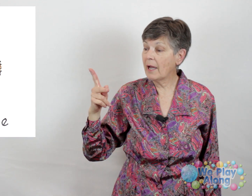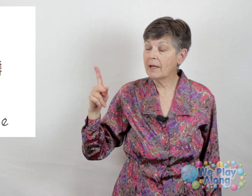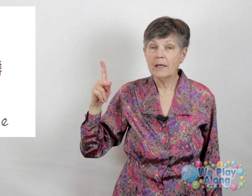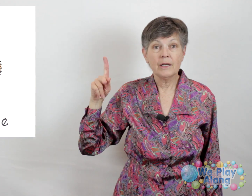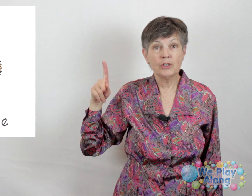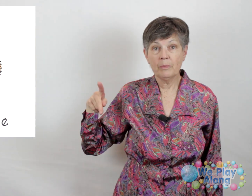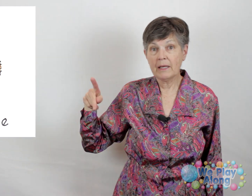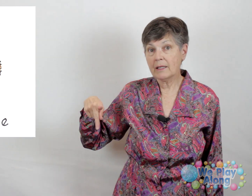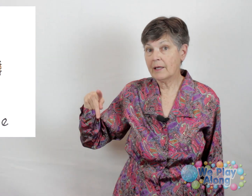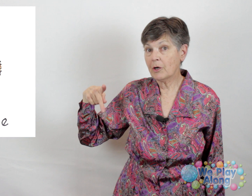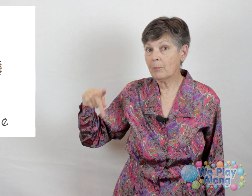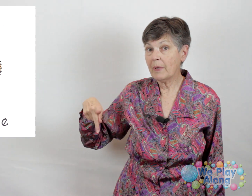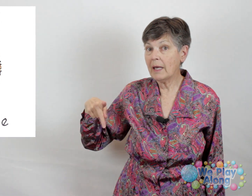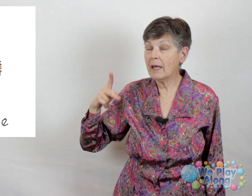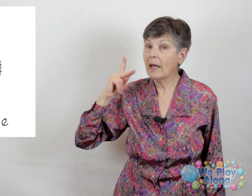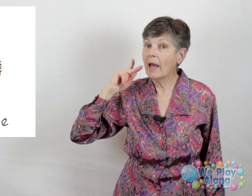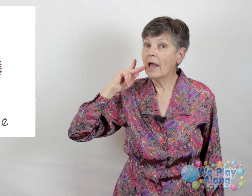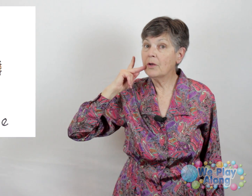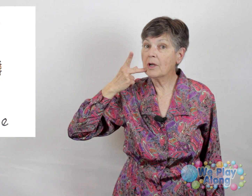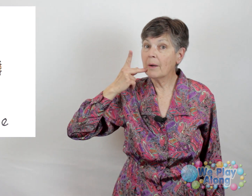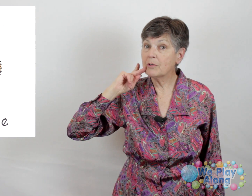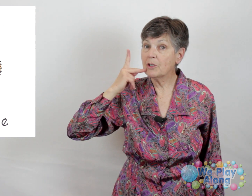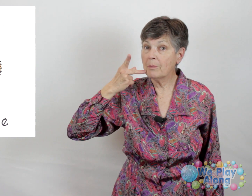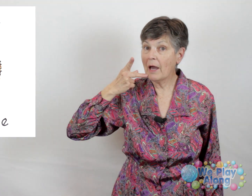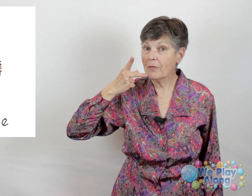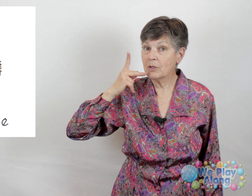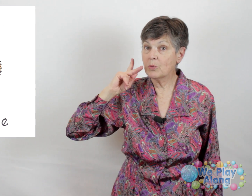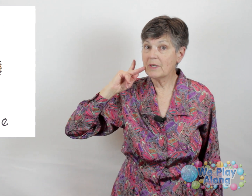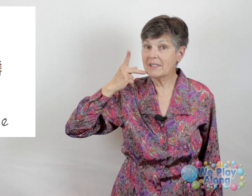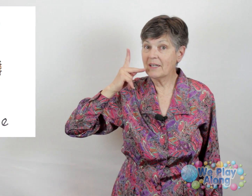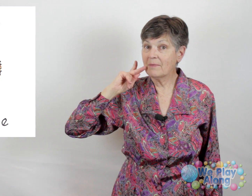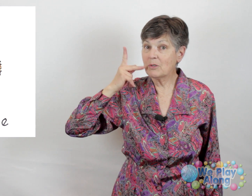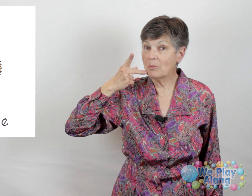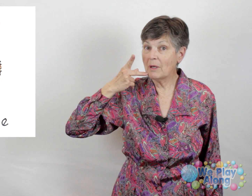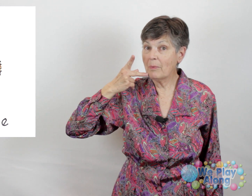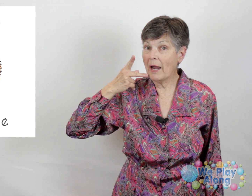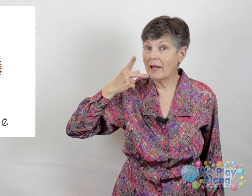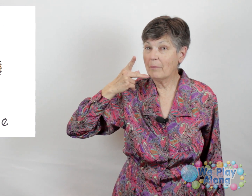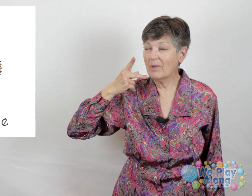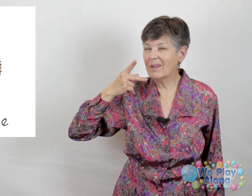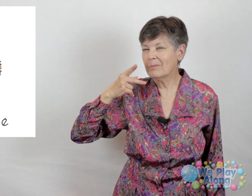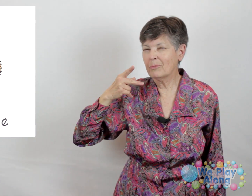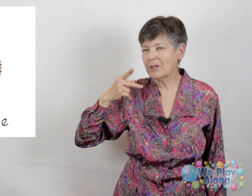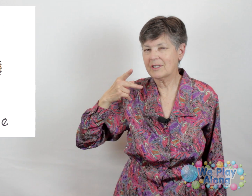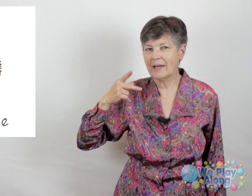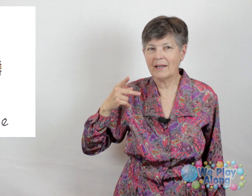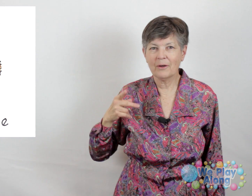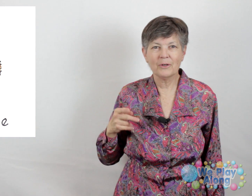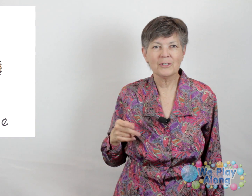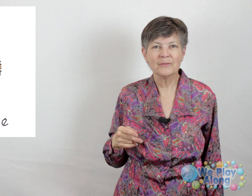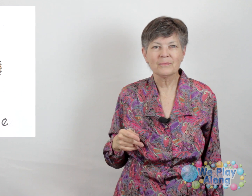sign is you make the letter P and you come to your mouth and twist it. This would be pineapple in British Sign Language.